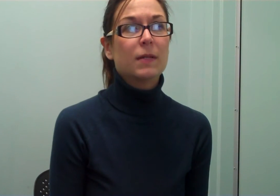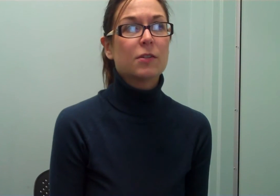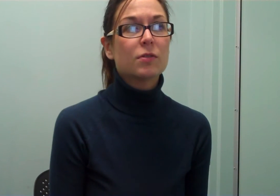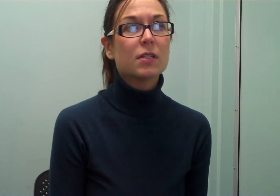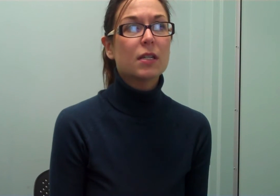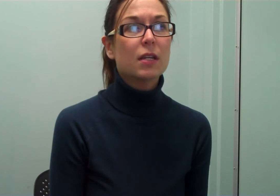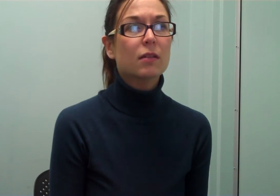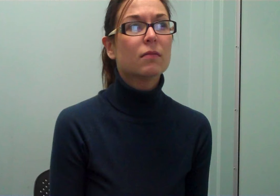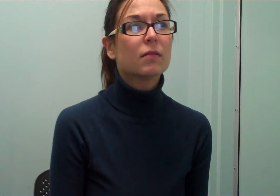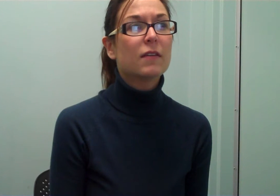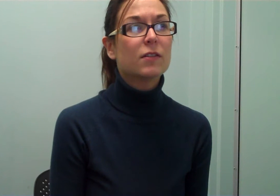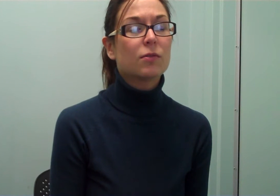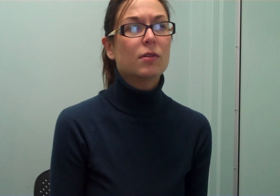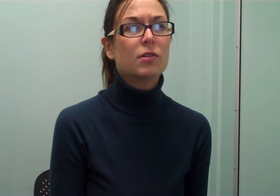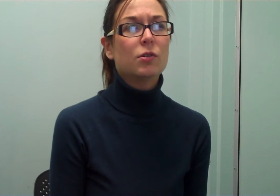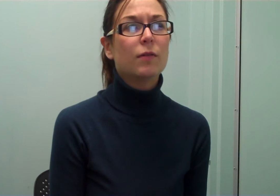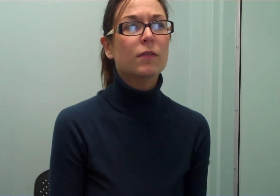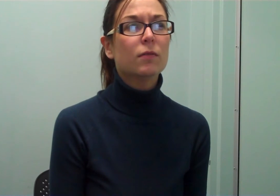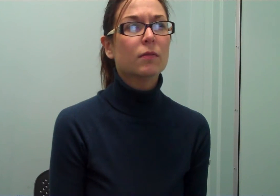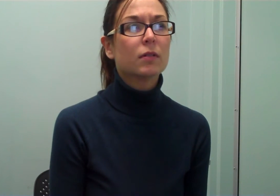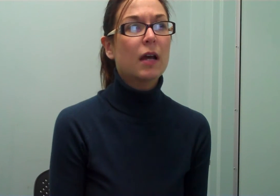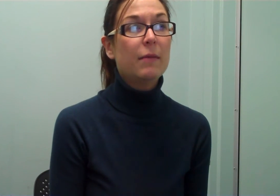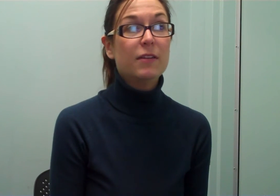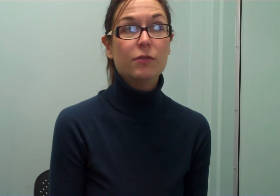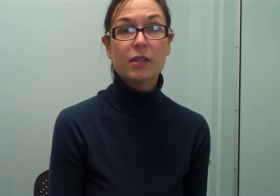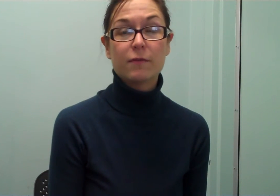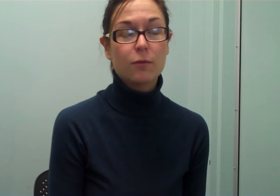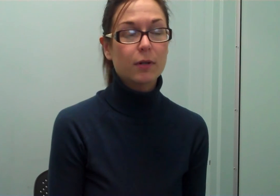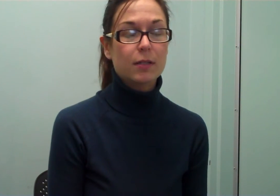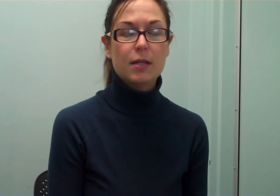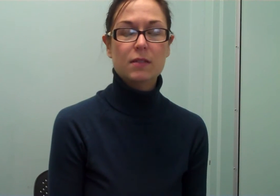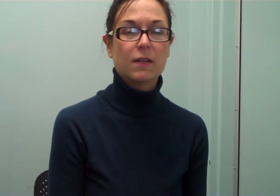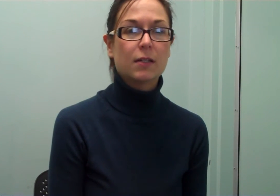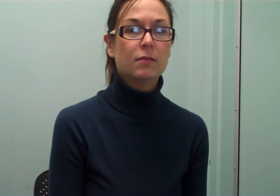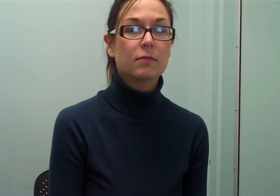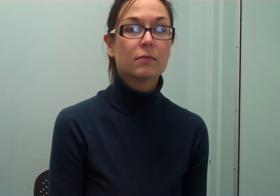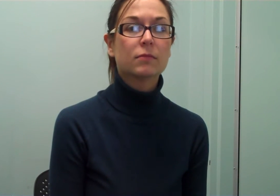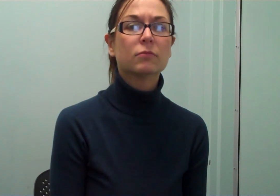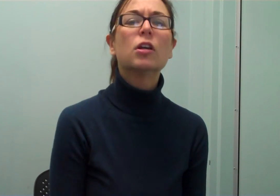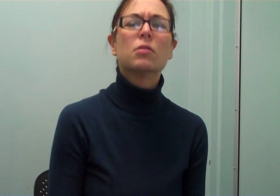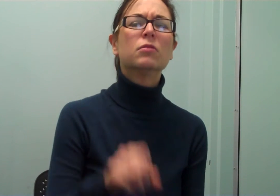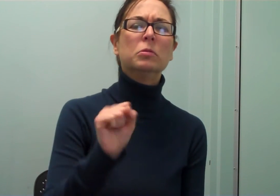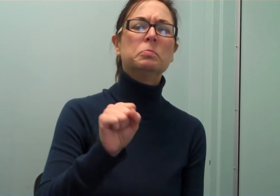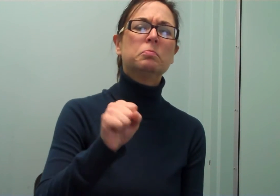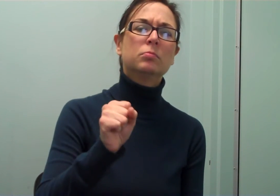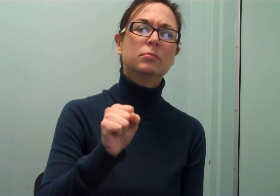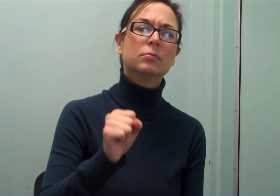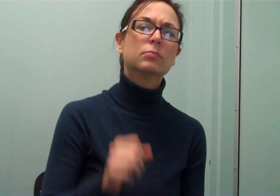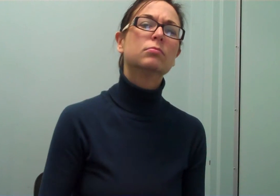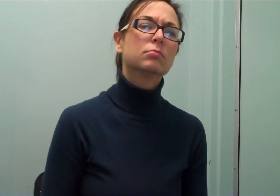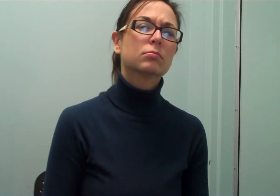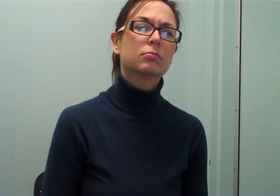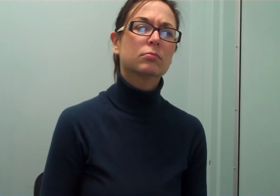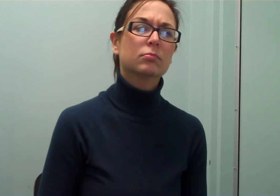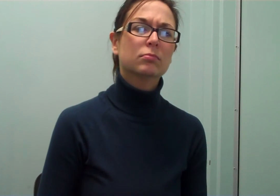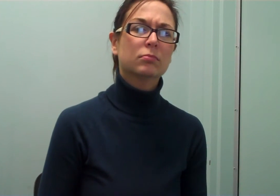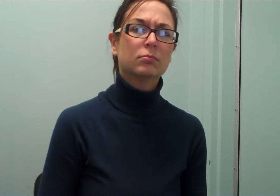be interested in if it's only the two of you? I mean, if you can afford it, that's fine. Yes, I'm used to a